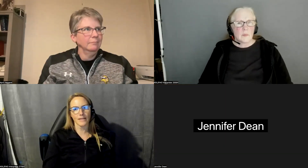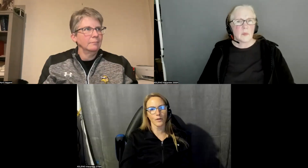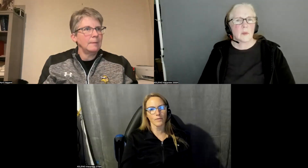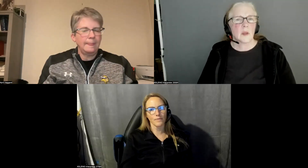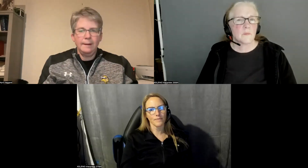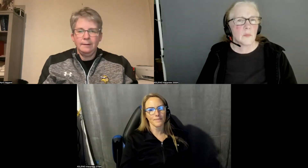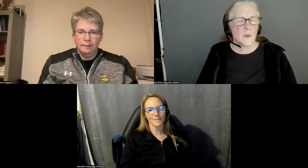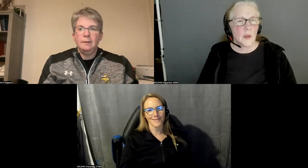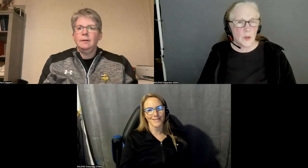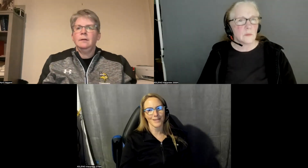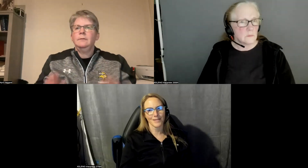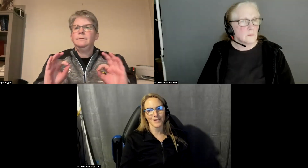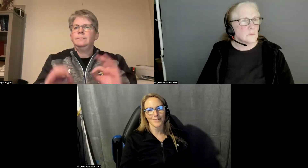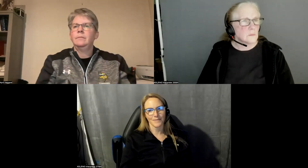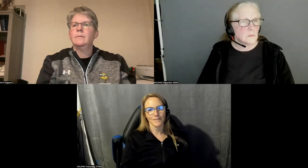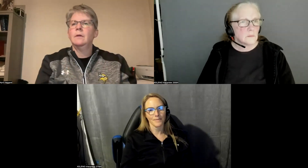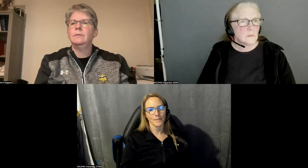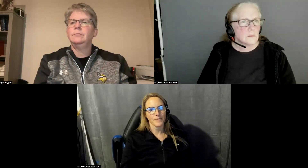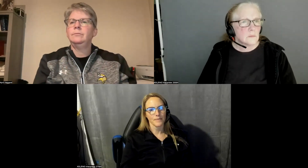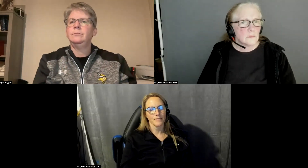Does that sound good? will that work.